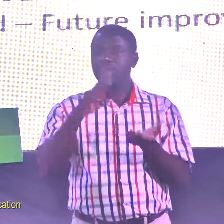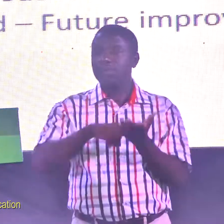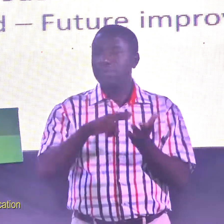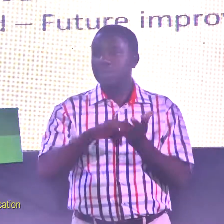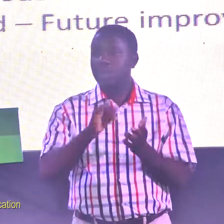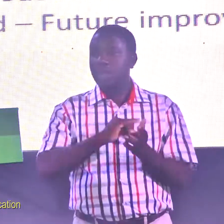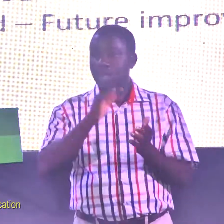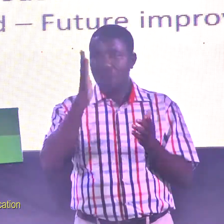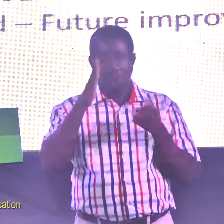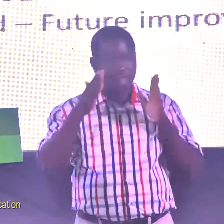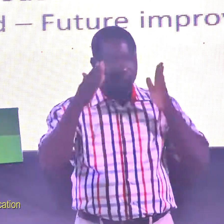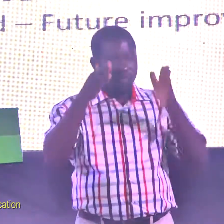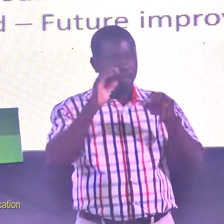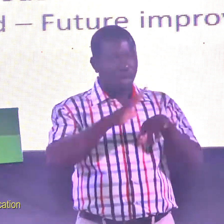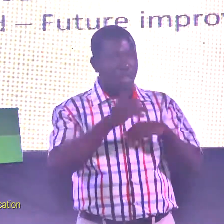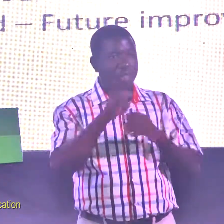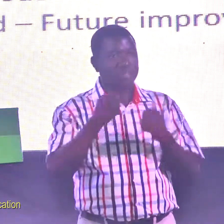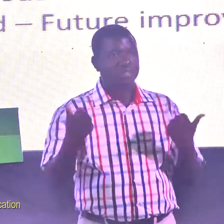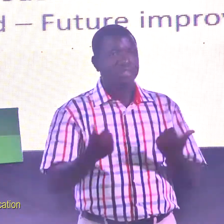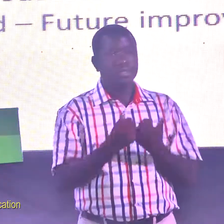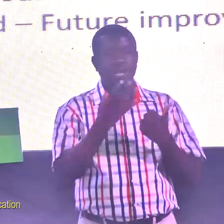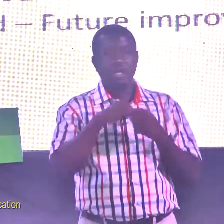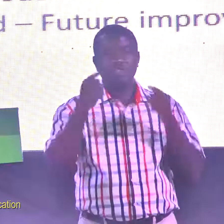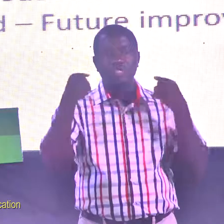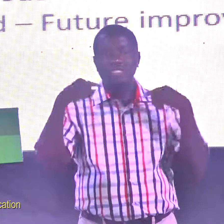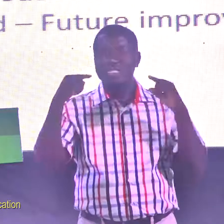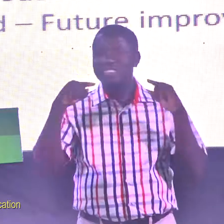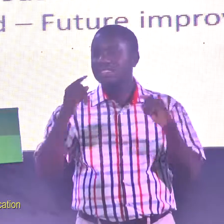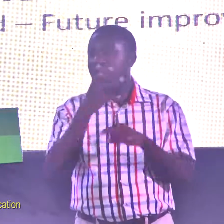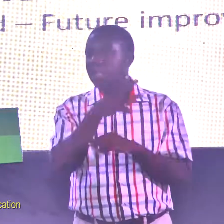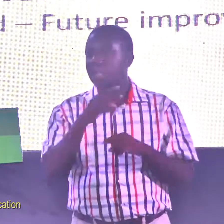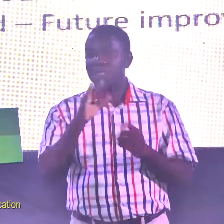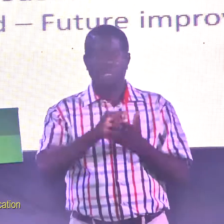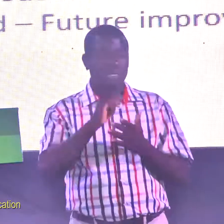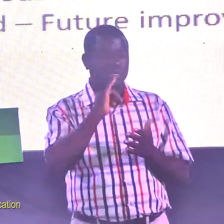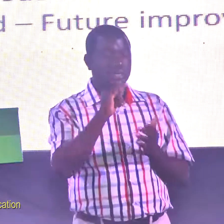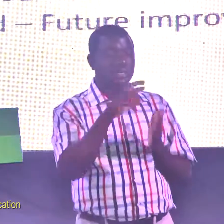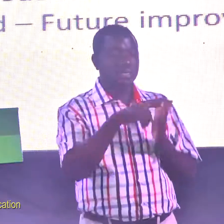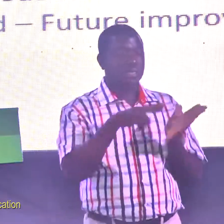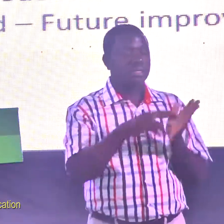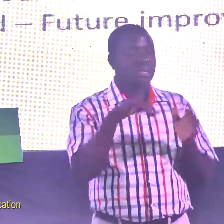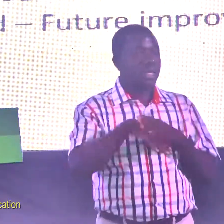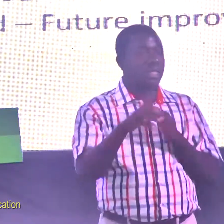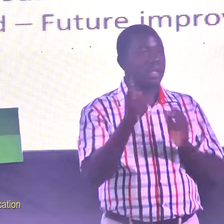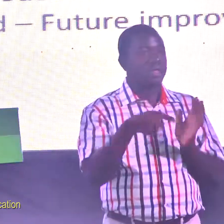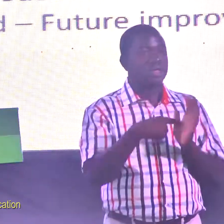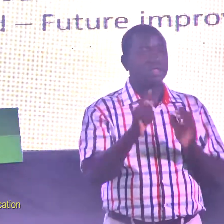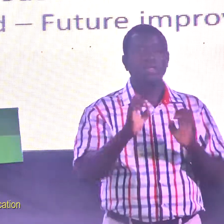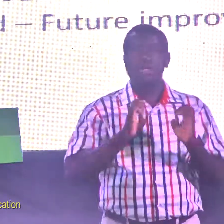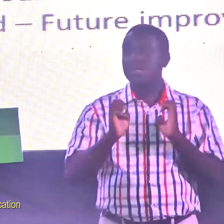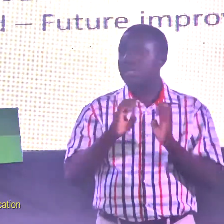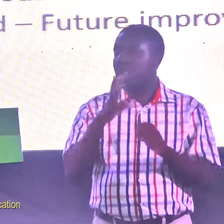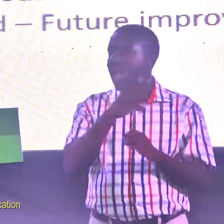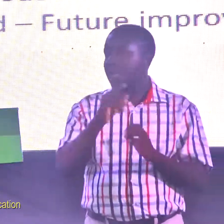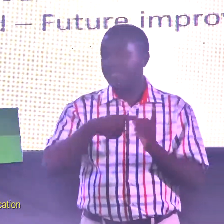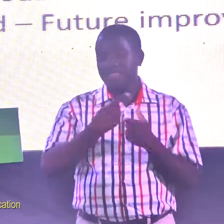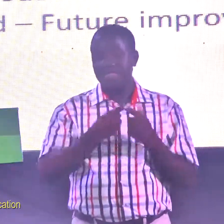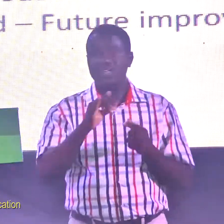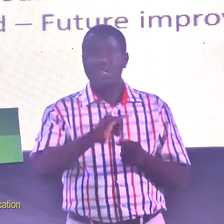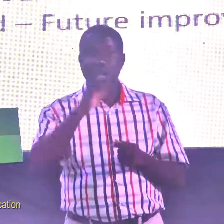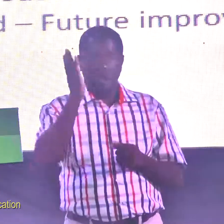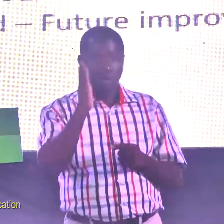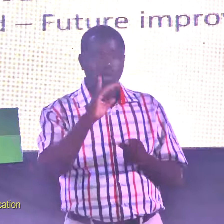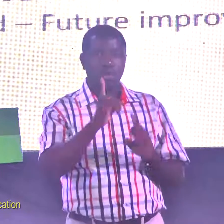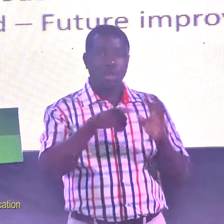I'll focus on the challenges and the successes that we recorded in this exercise. I'll then talk about